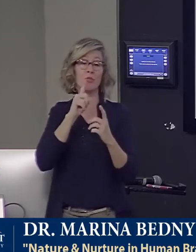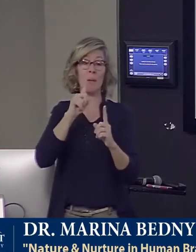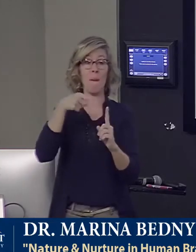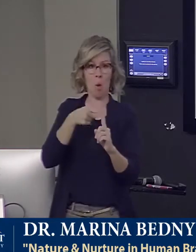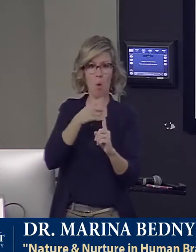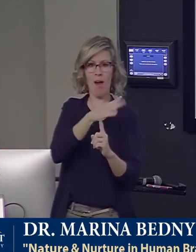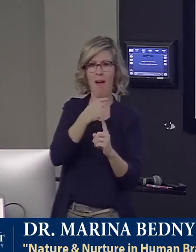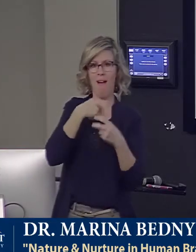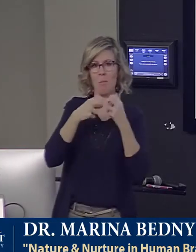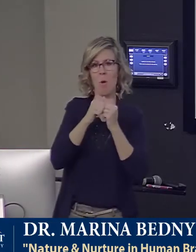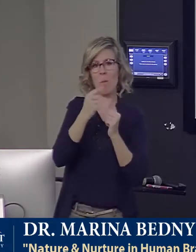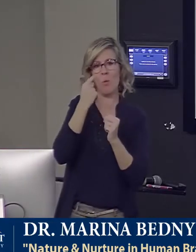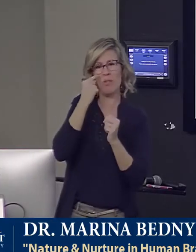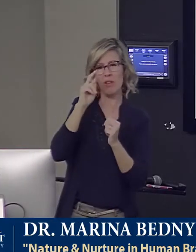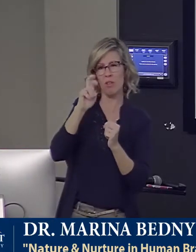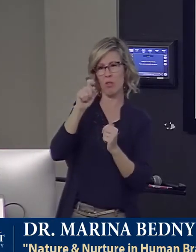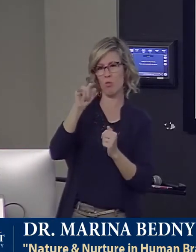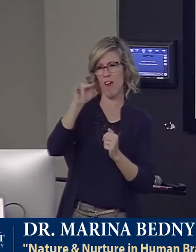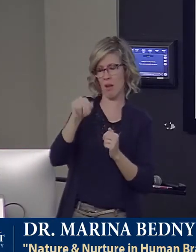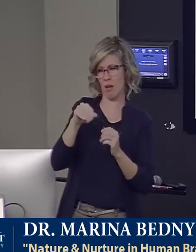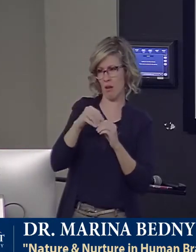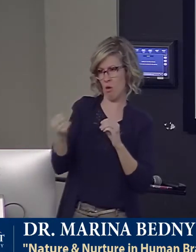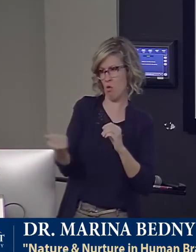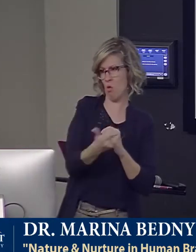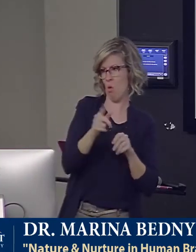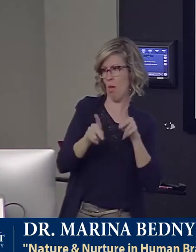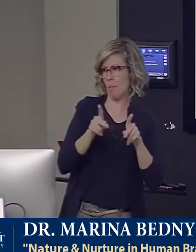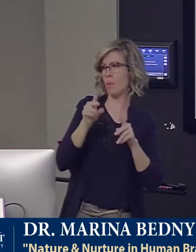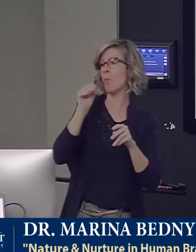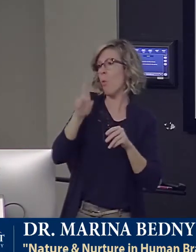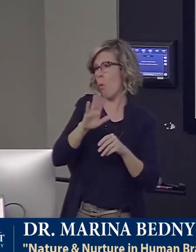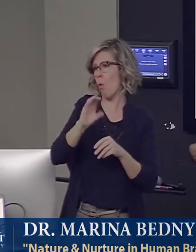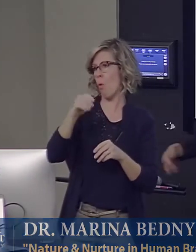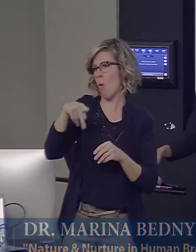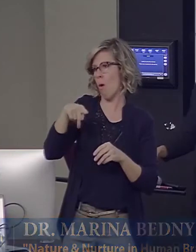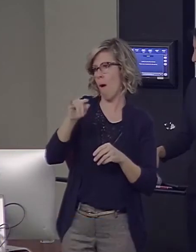with the retina in all of these individuals, or the optic nerve.